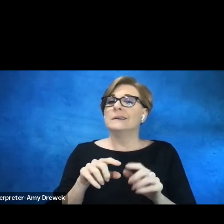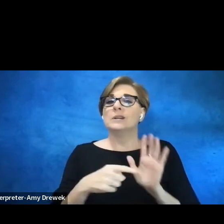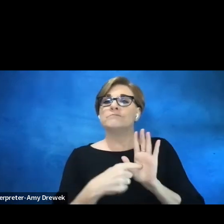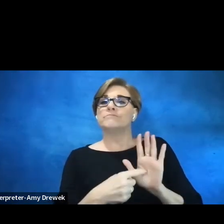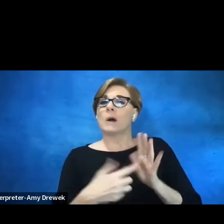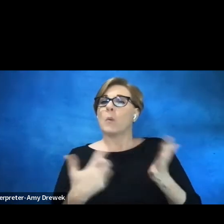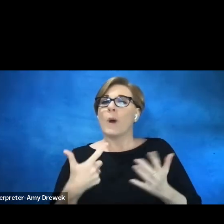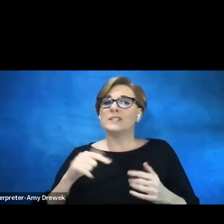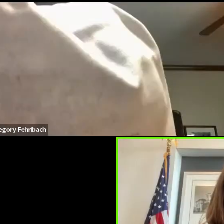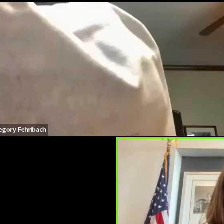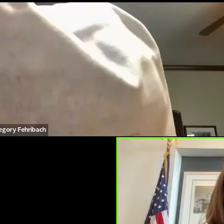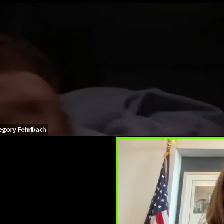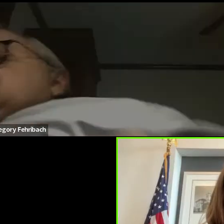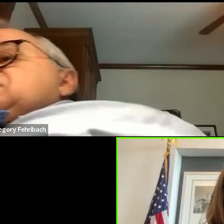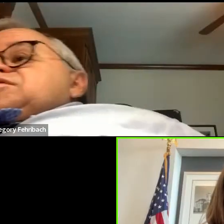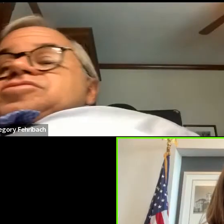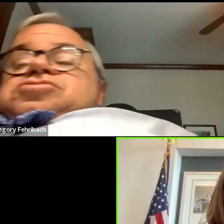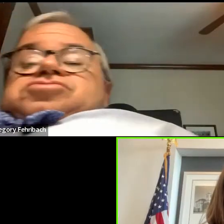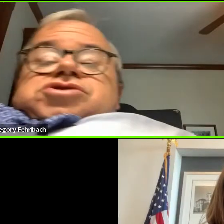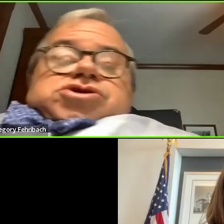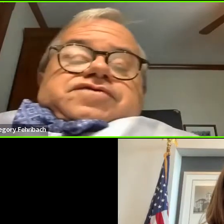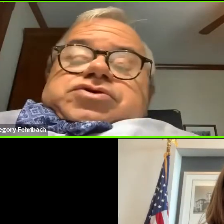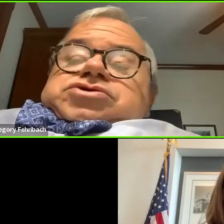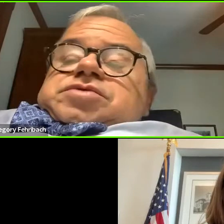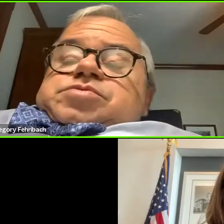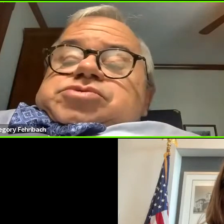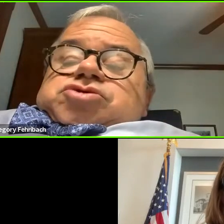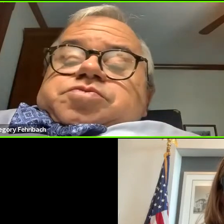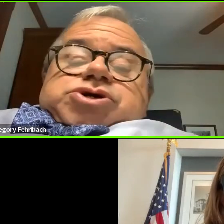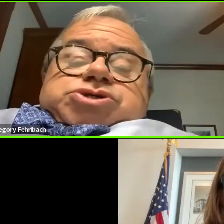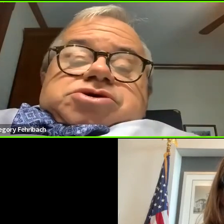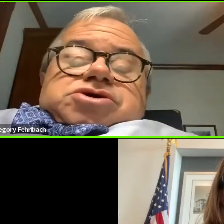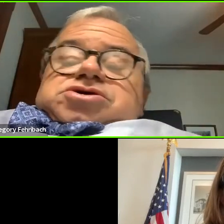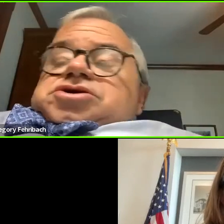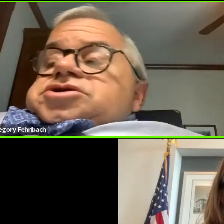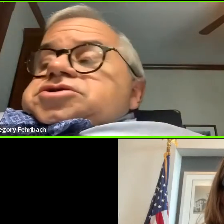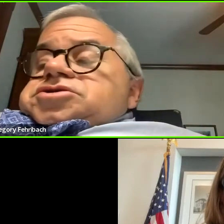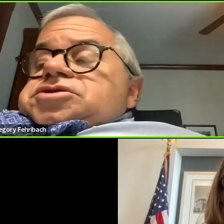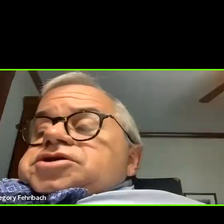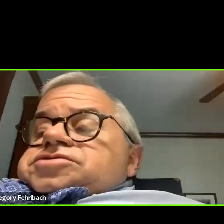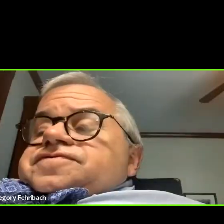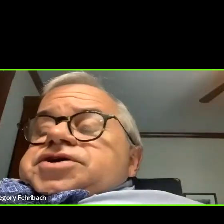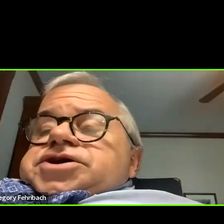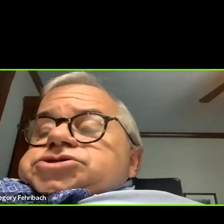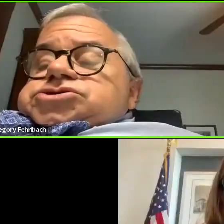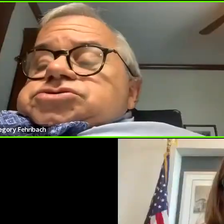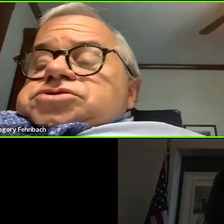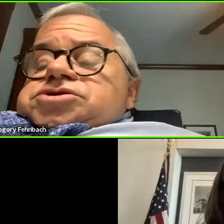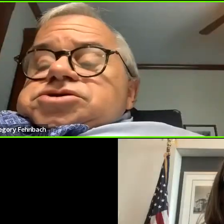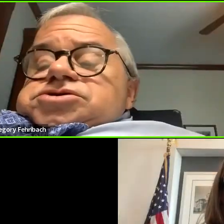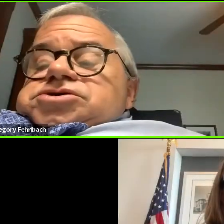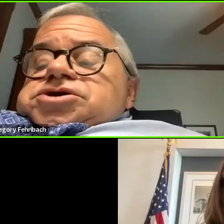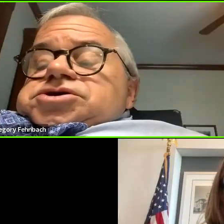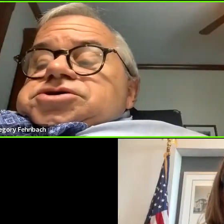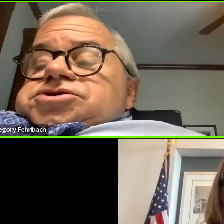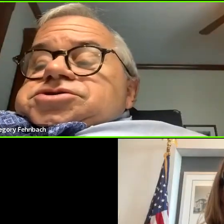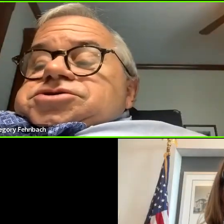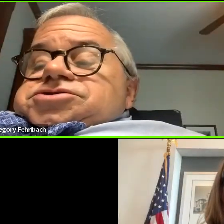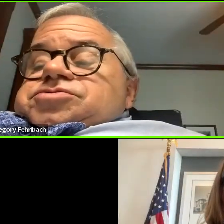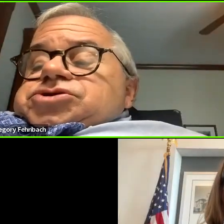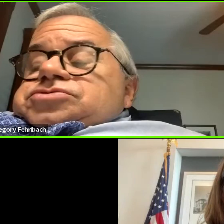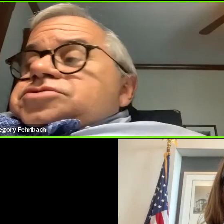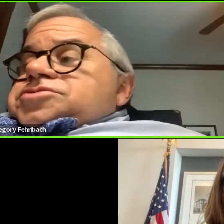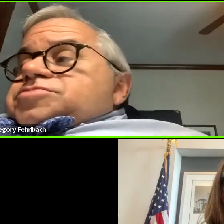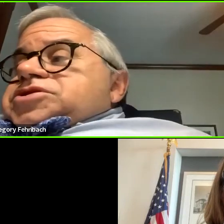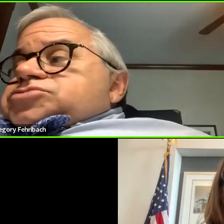Greg. Thank you for the opportunity. No, thank you for your time and participation. I like the flags too. I think